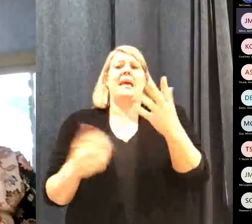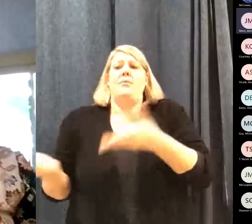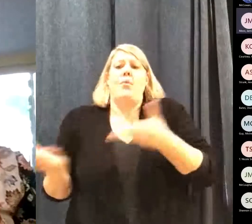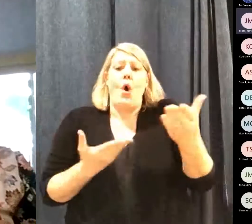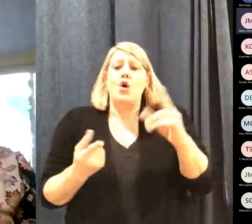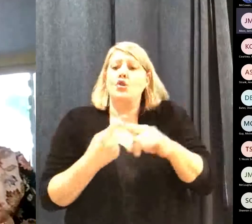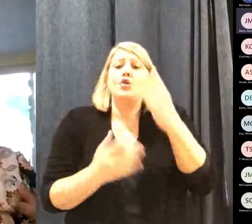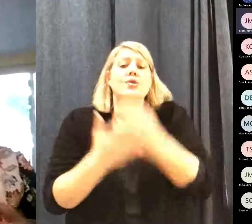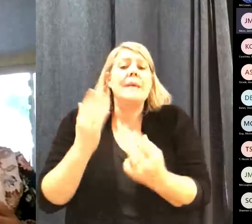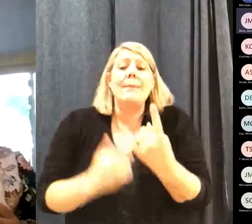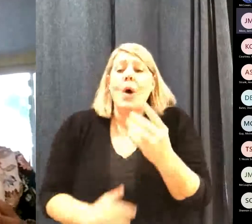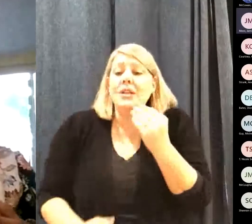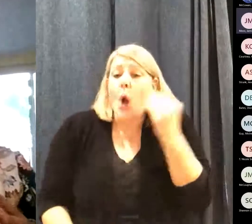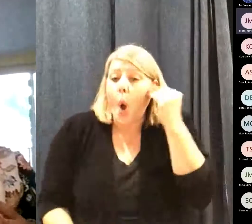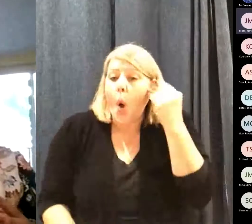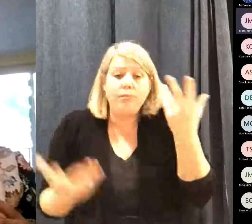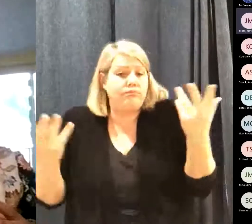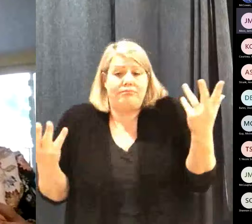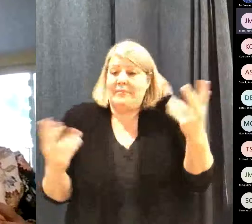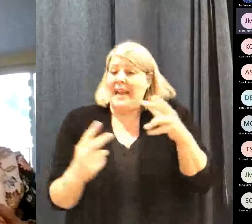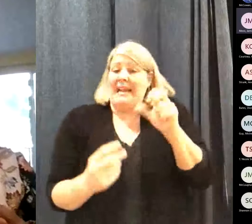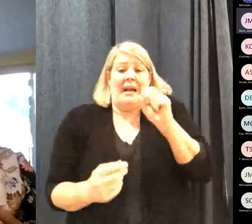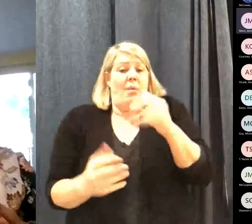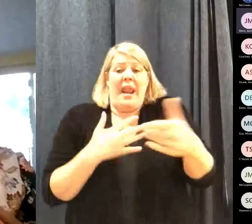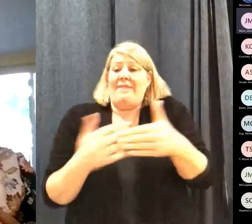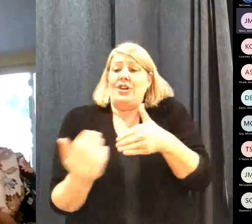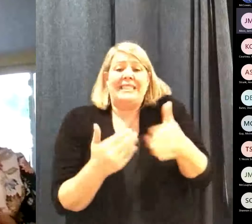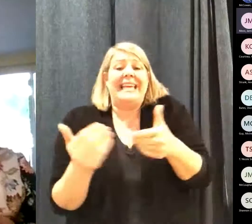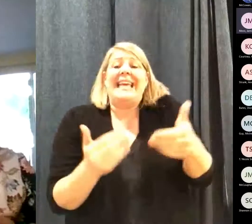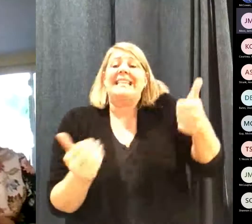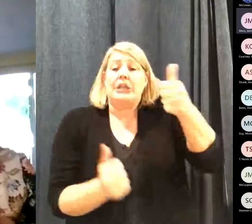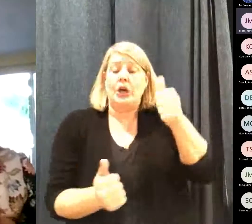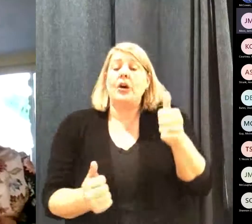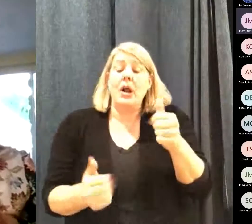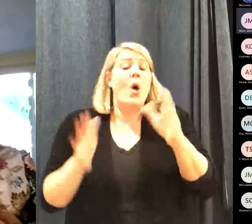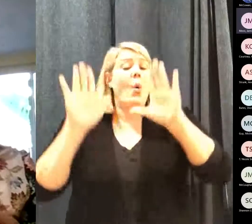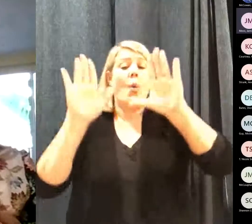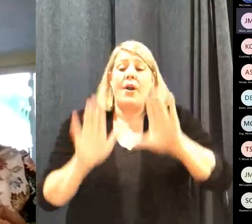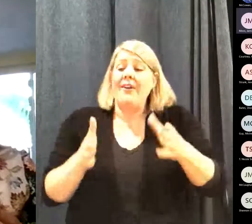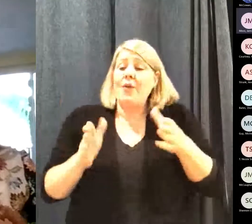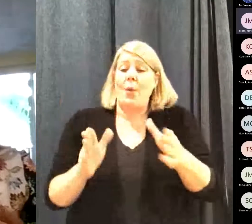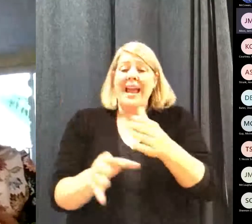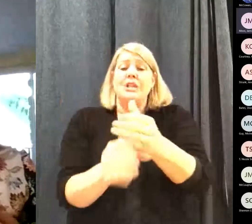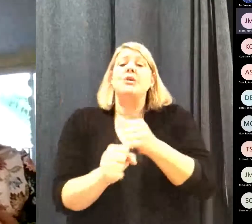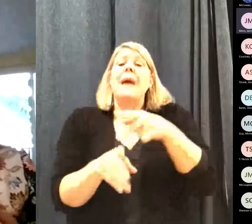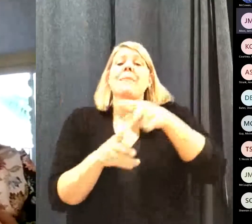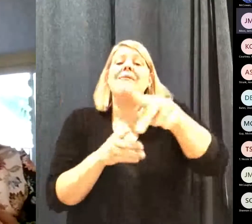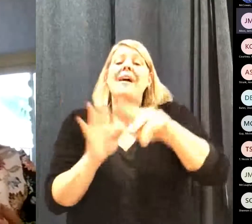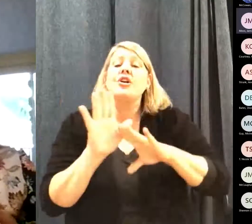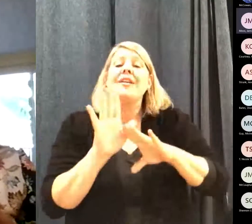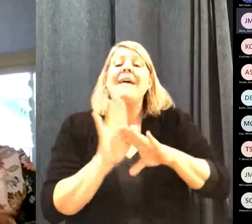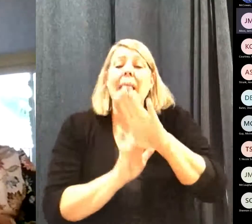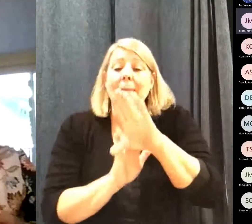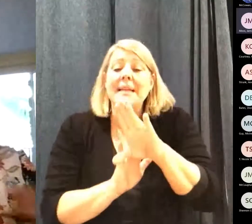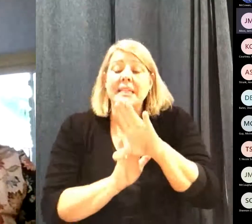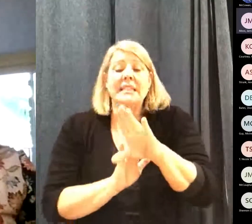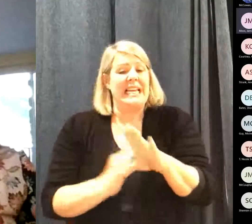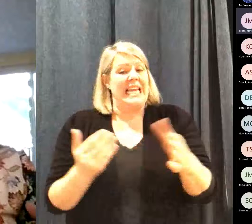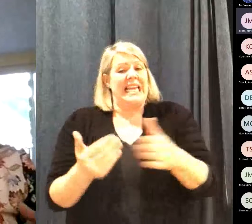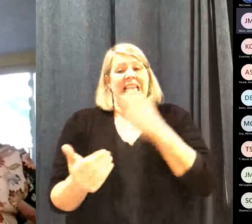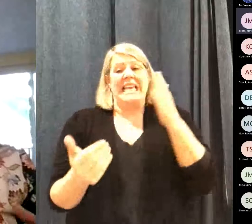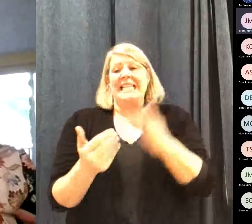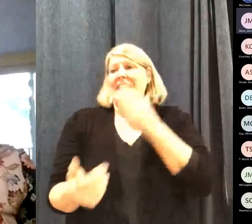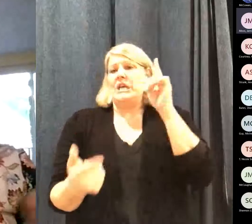that's easier for them. So they're a great way to get that in-house professional development, and it's a convenient to all of